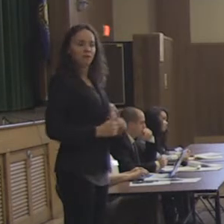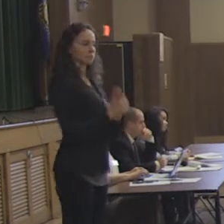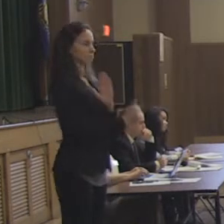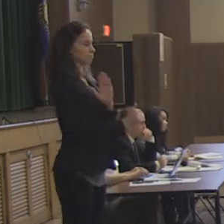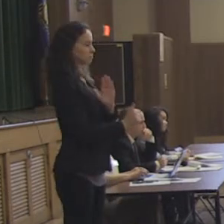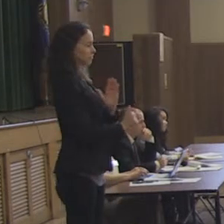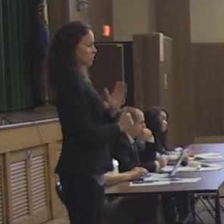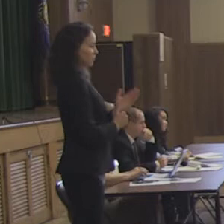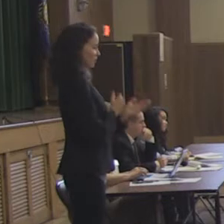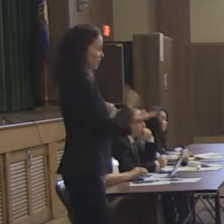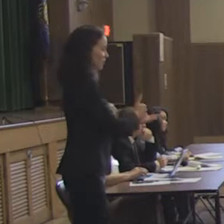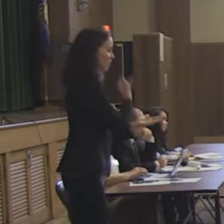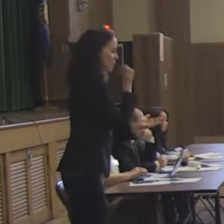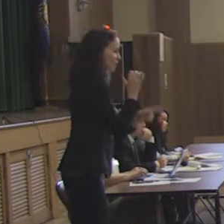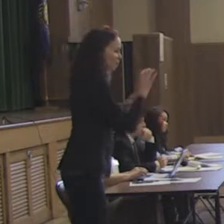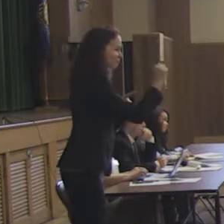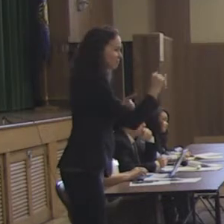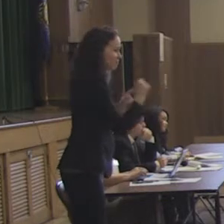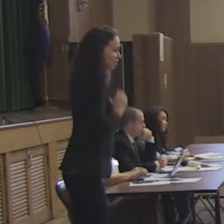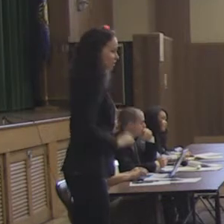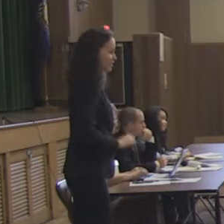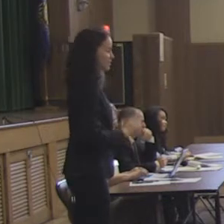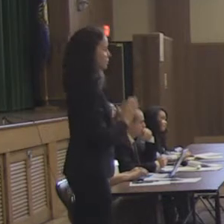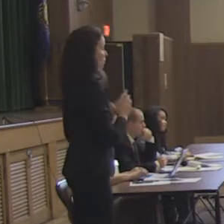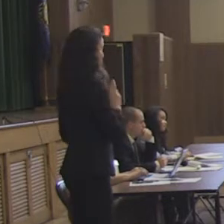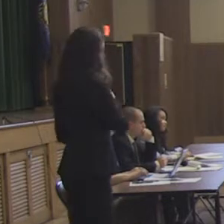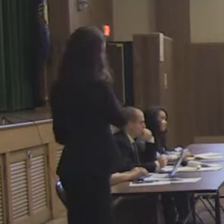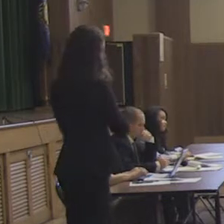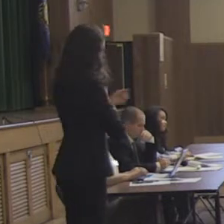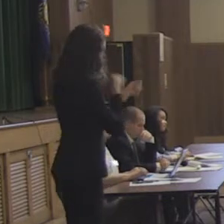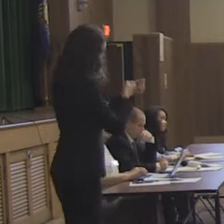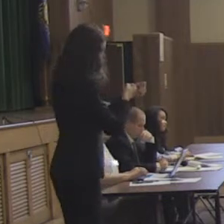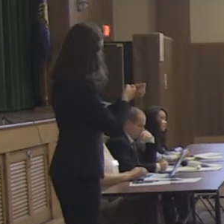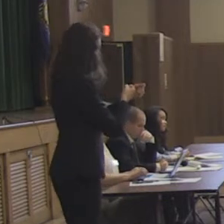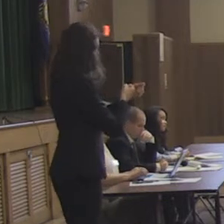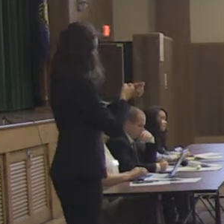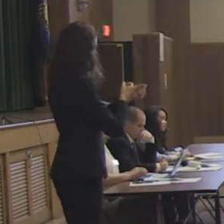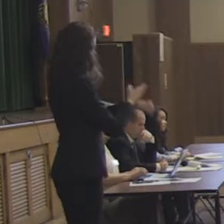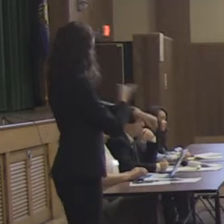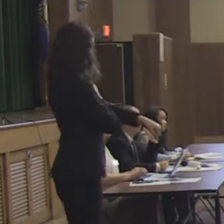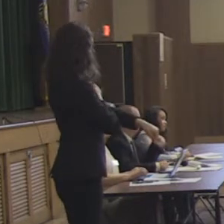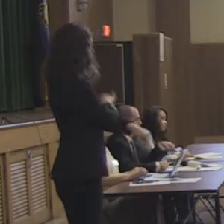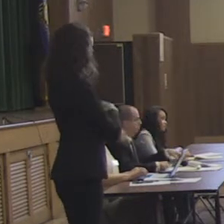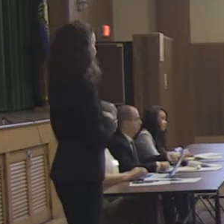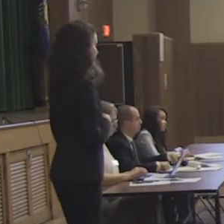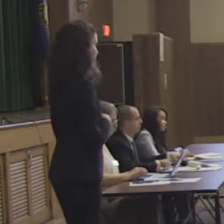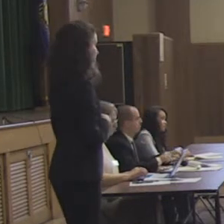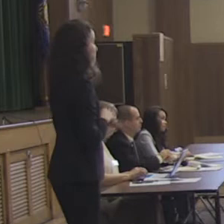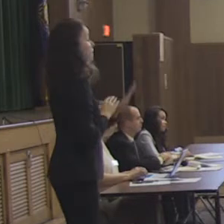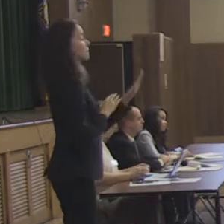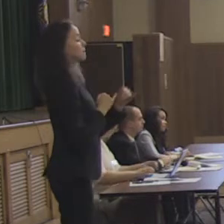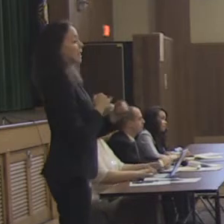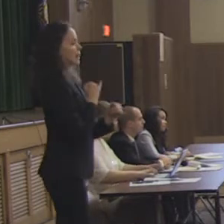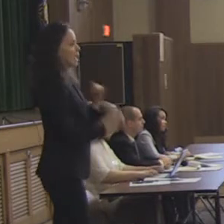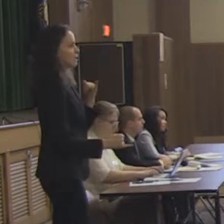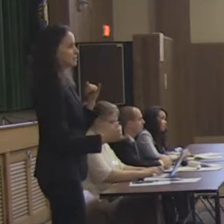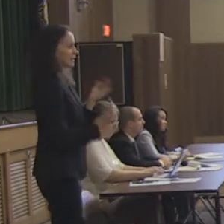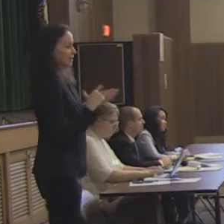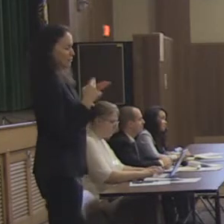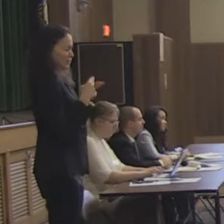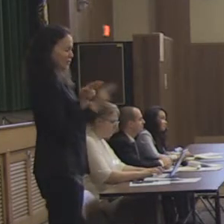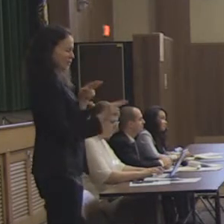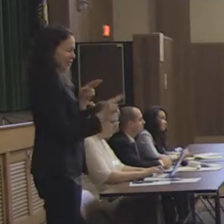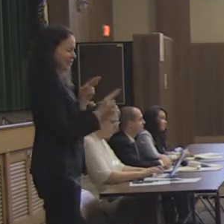they receive. So I hope that you'll be an advocate for making changes in that regard. Finally, just very briefly, I wanted